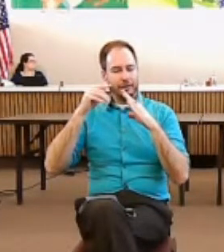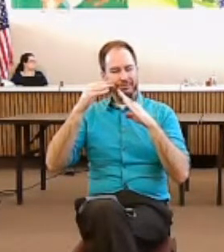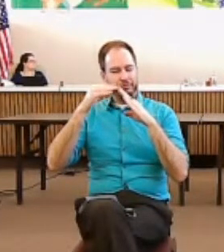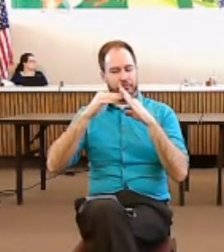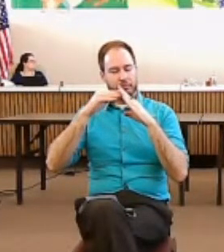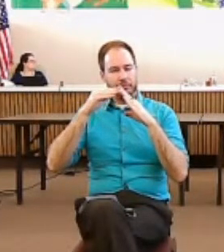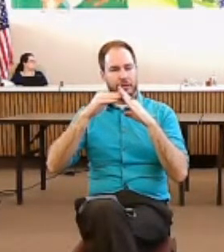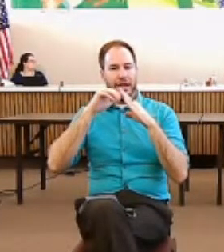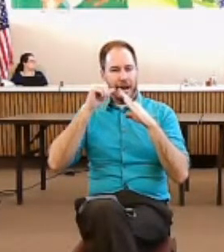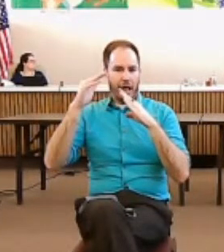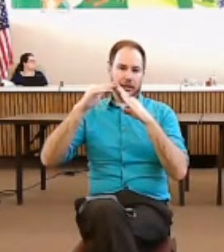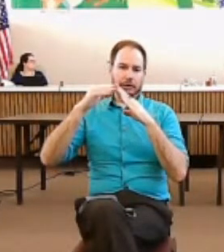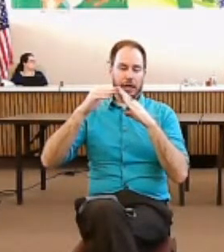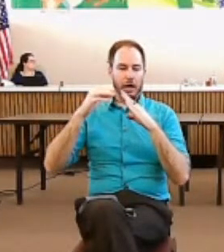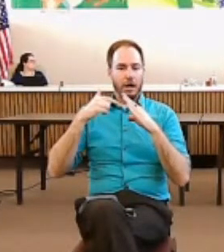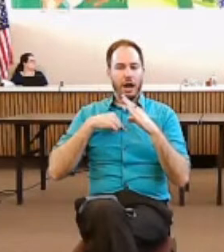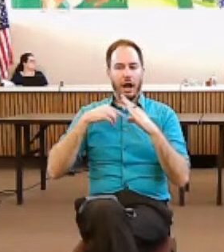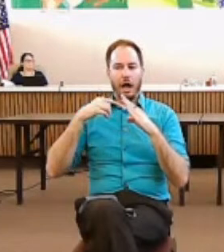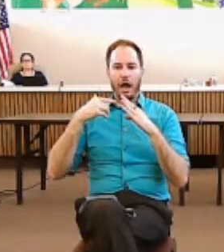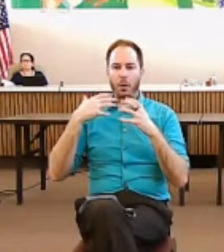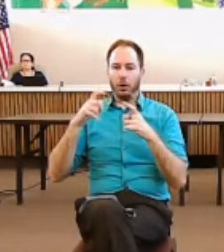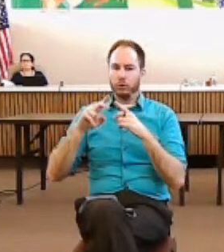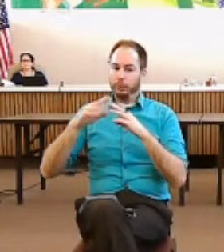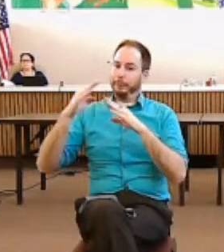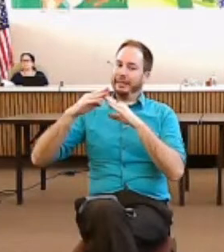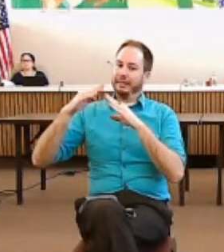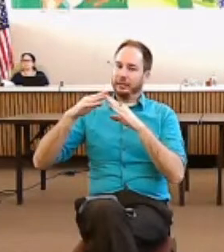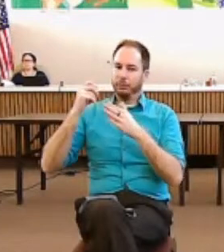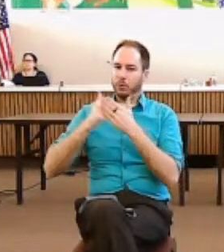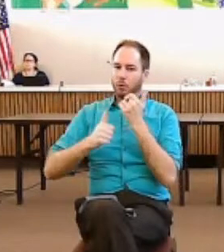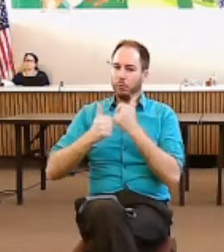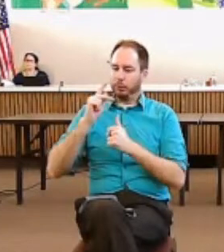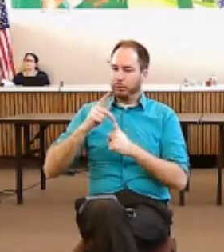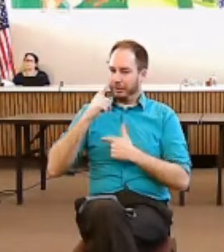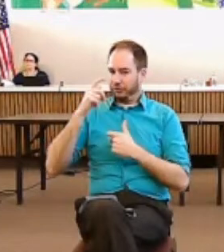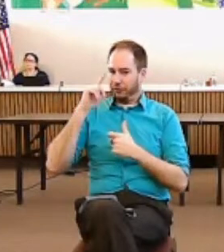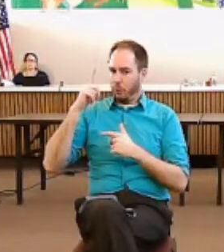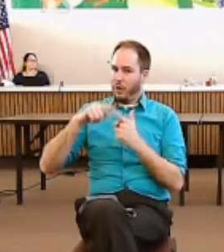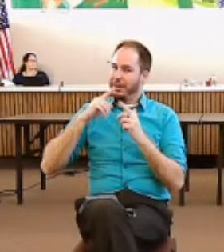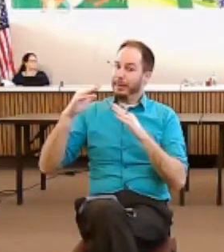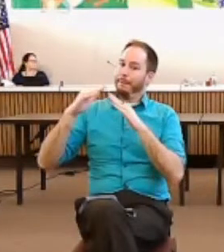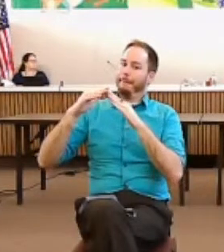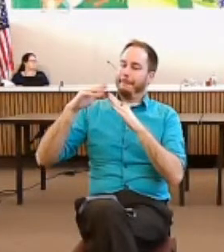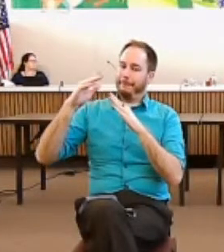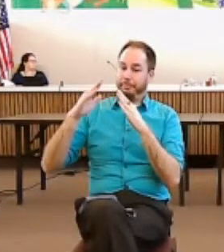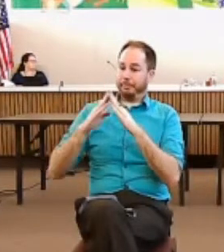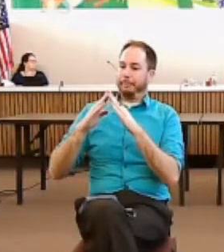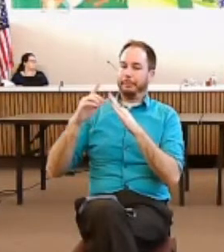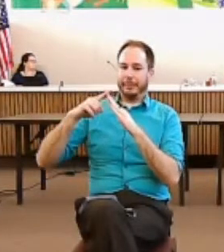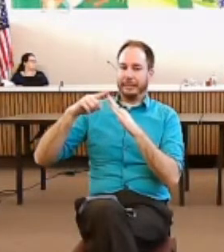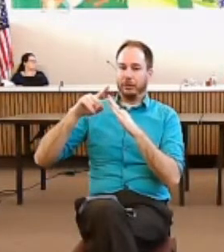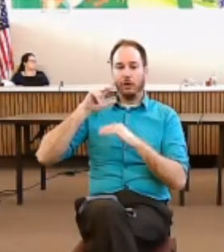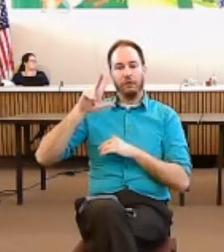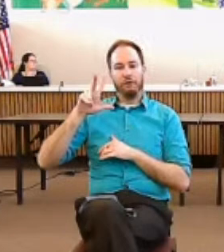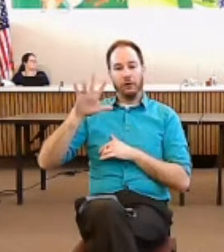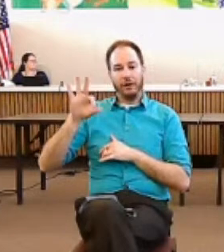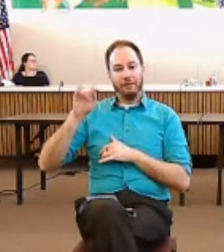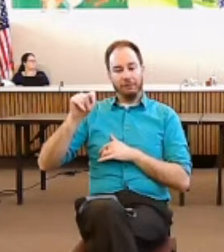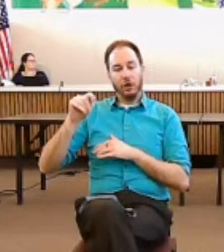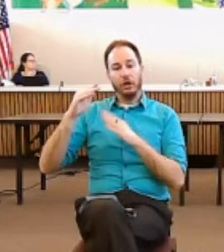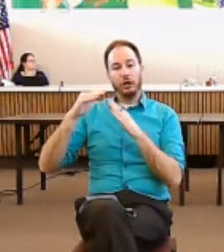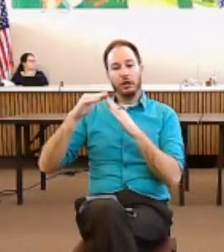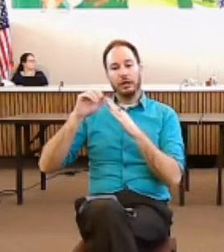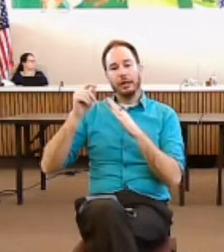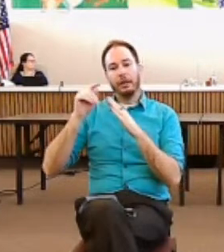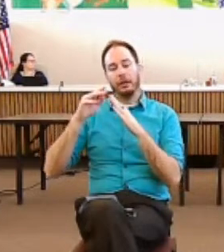way in there. I'll want to actually use the peak because that's what most people understand. So in other words, like the 35-foot limit, the peak can actually be a little bit